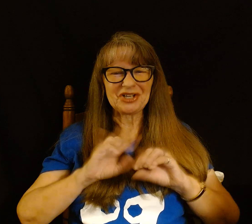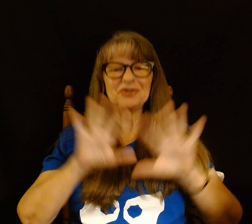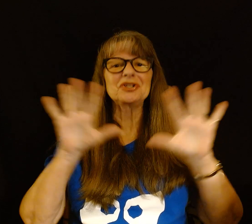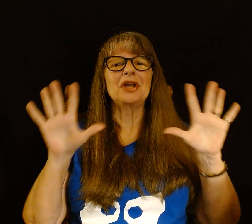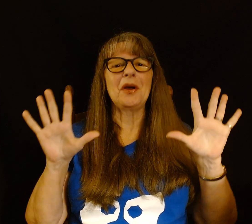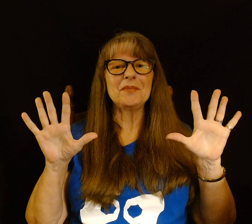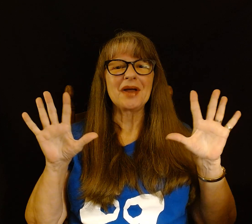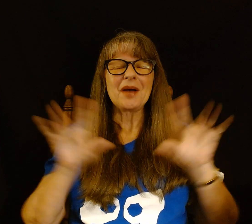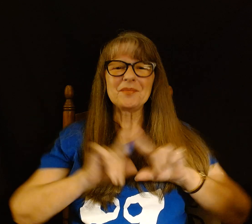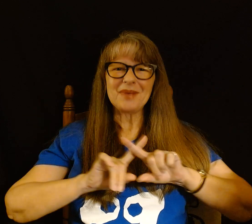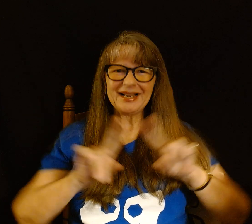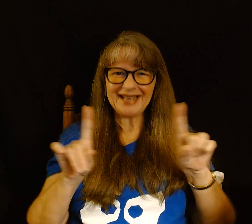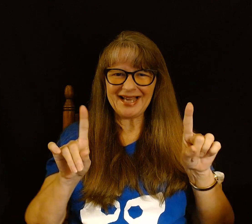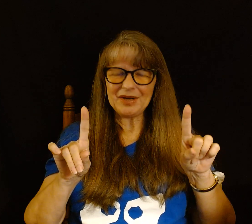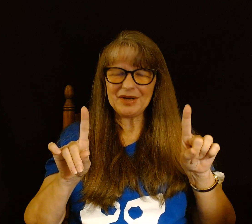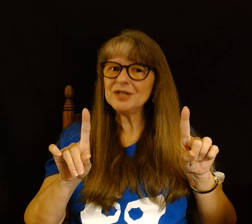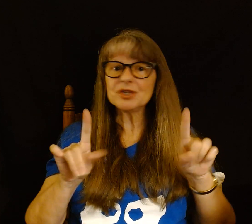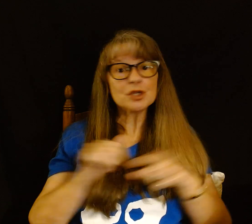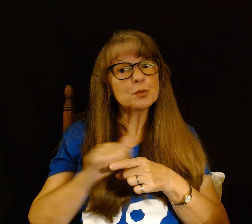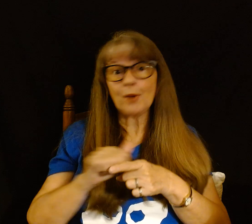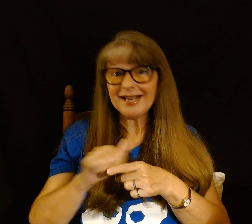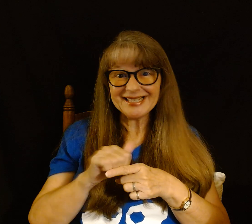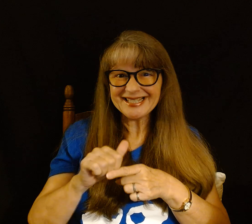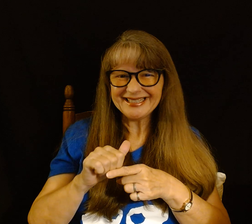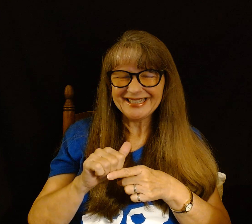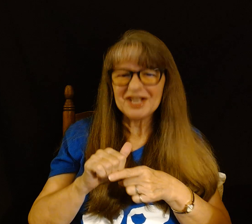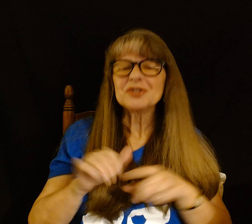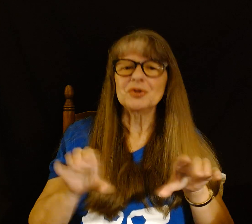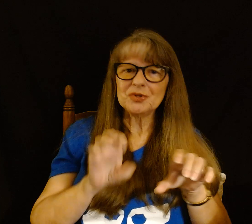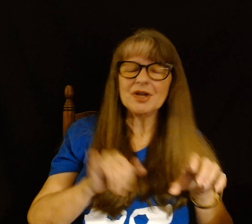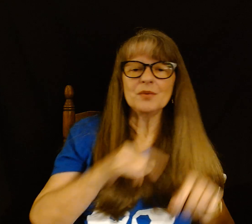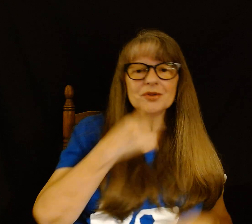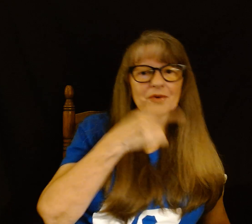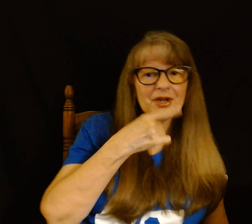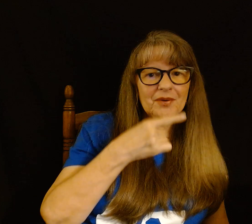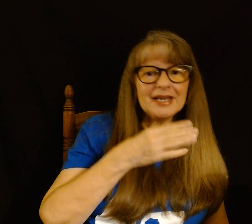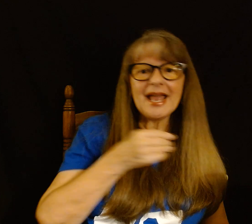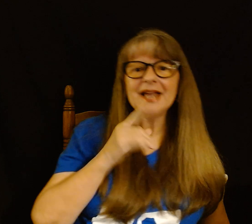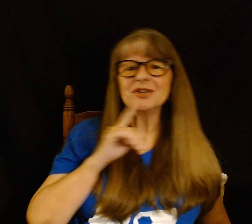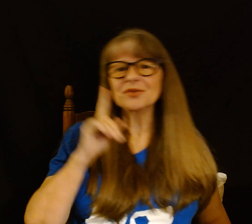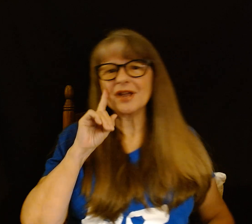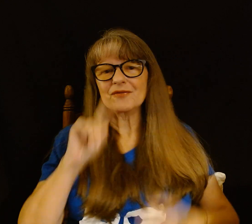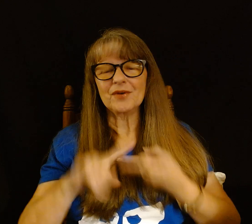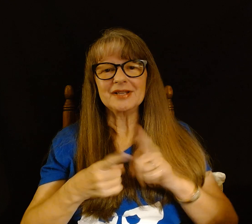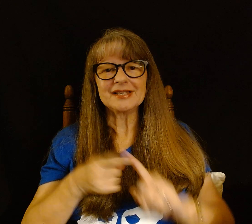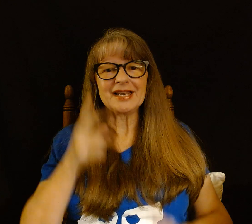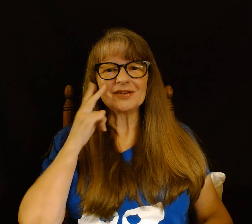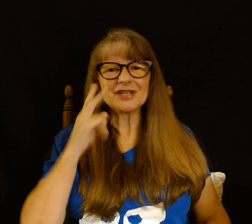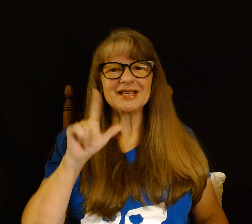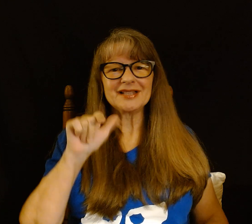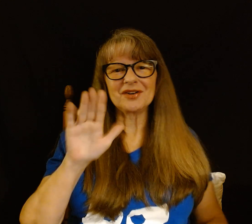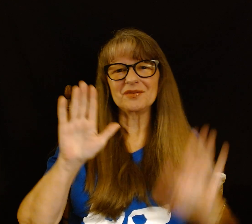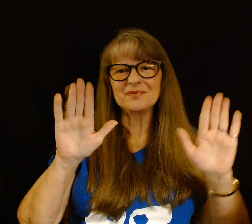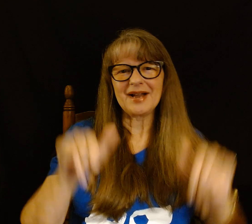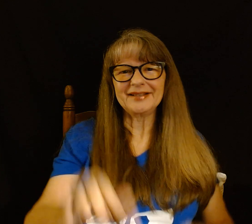it up, but it's practice. So do that with your hearing and your deaf friends, and I'll see you later. Bye.